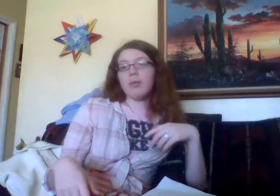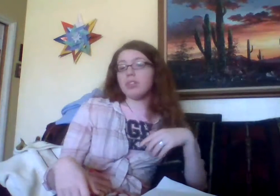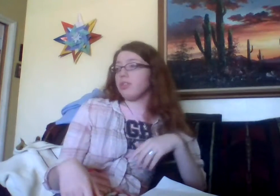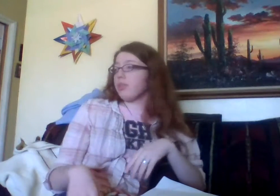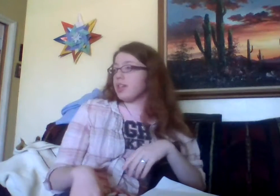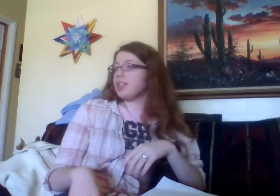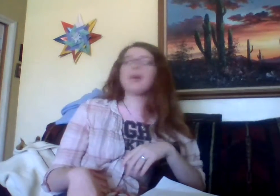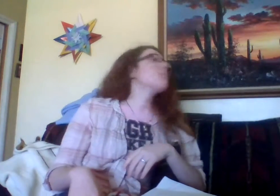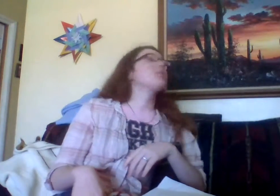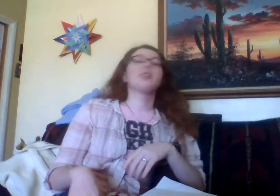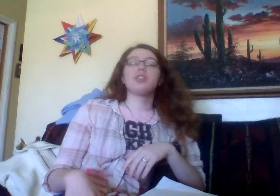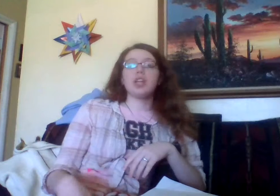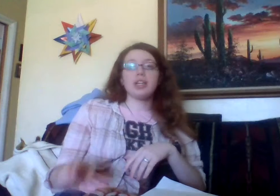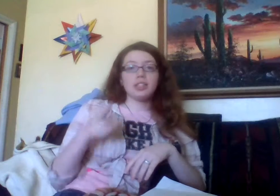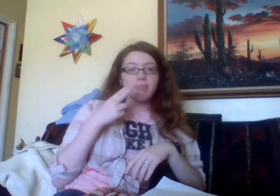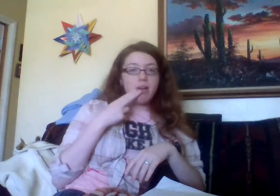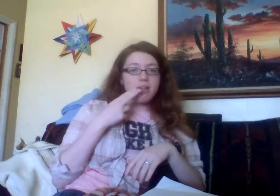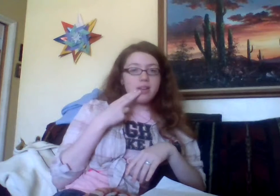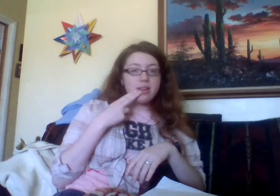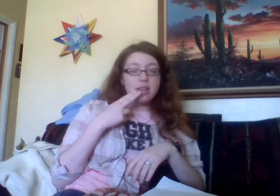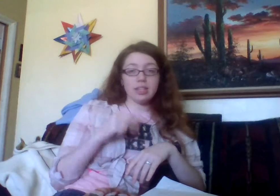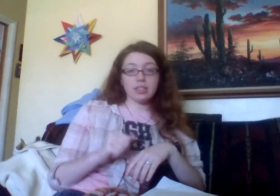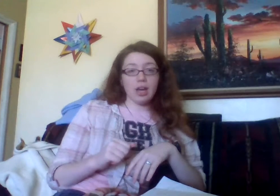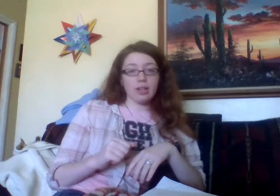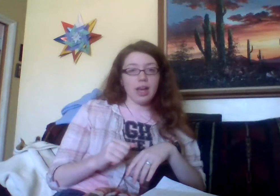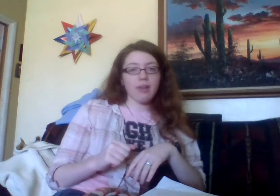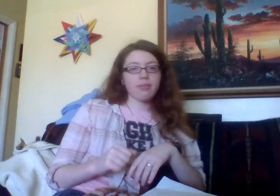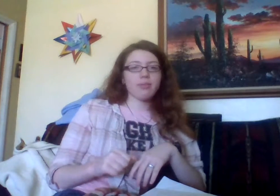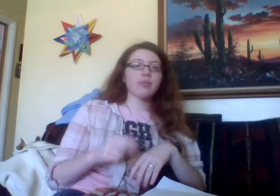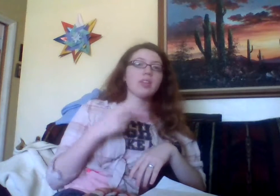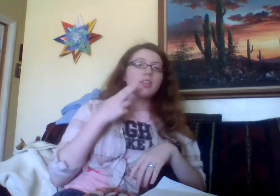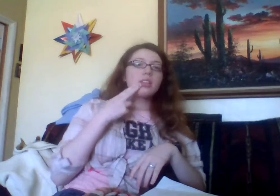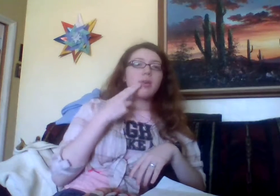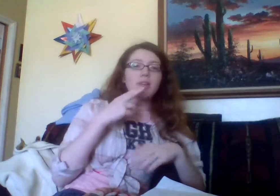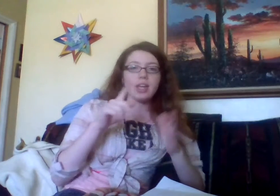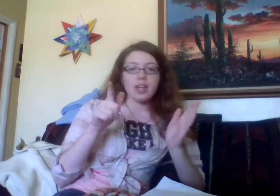So for example, you could say smoking is not allowed. Smoking,